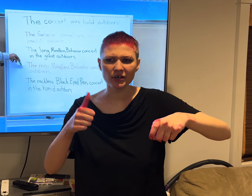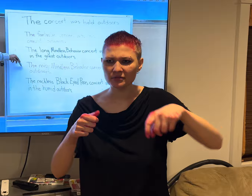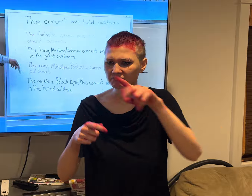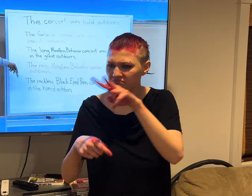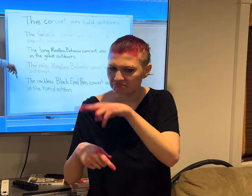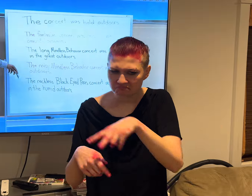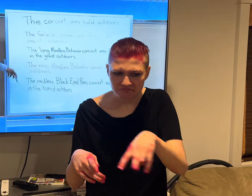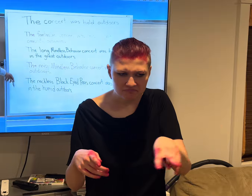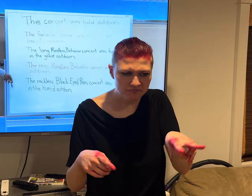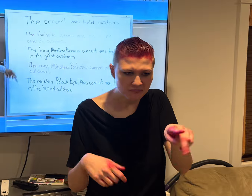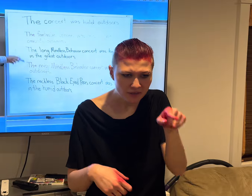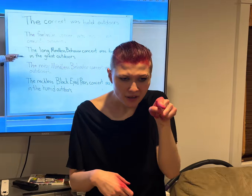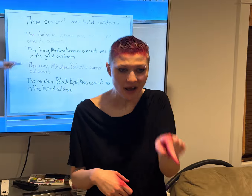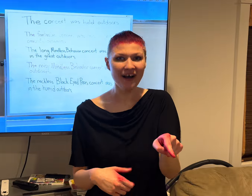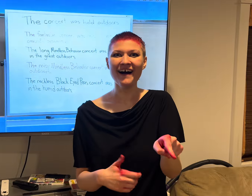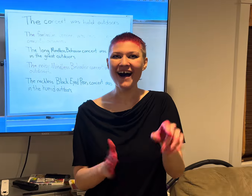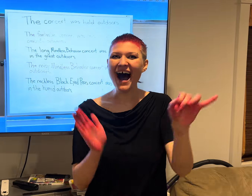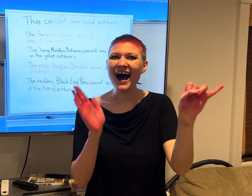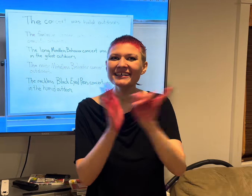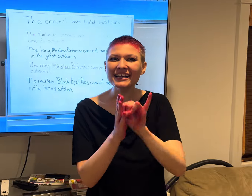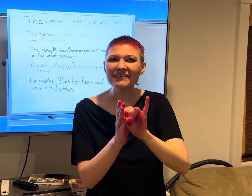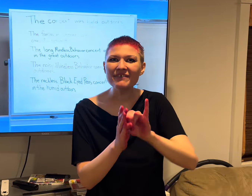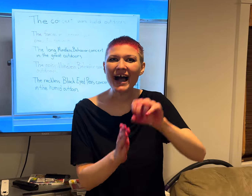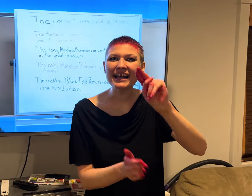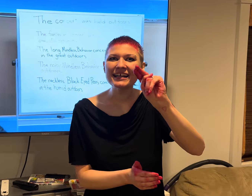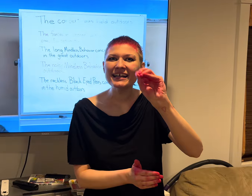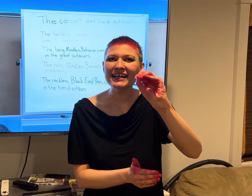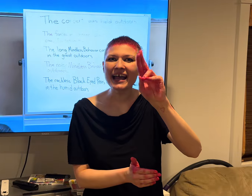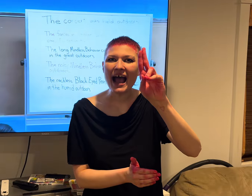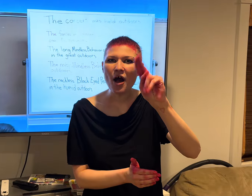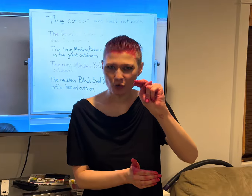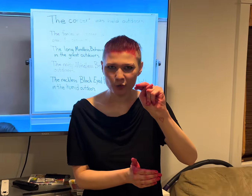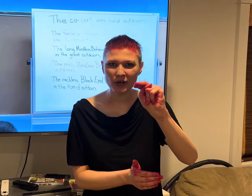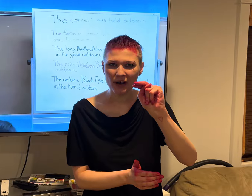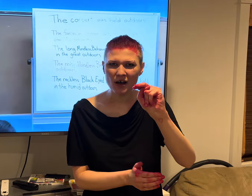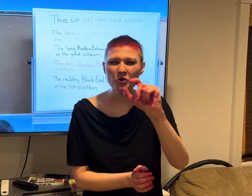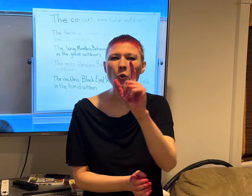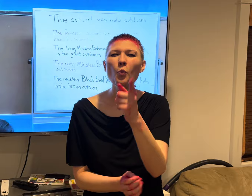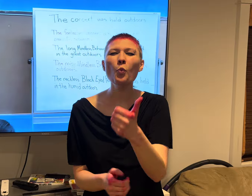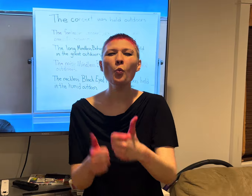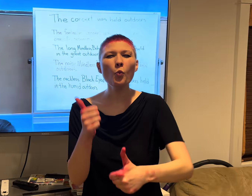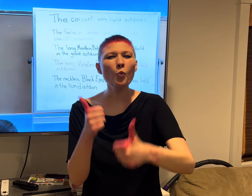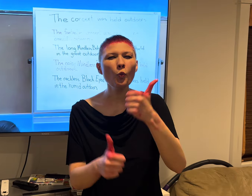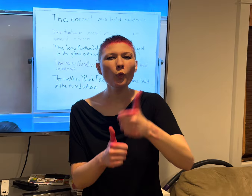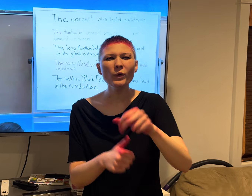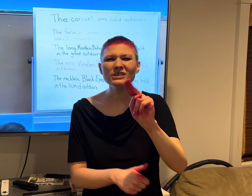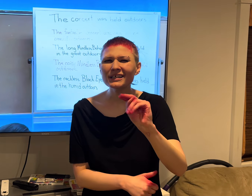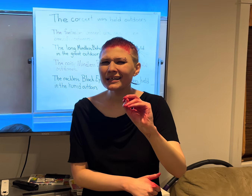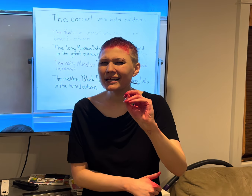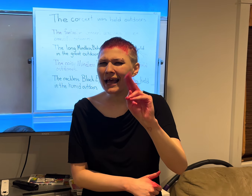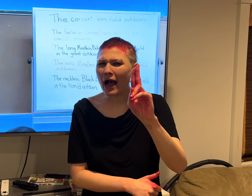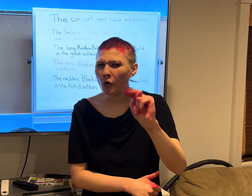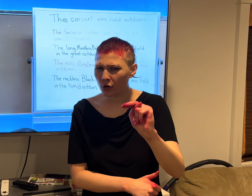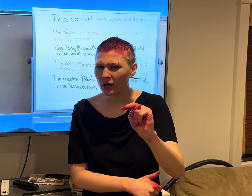3. Well, 3 out of the 4 actually modify the nouns. All right. Which sentence